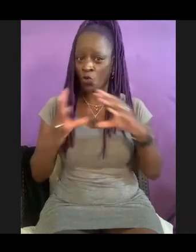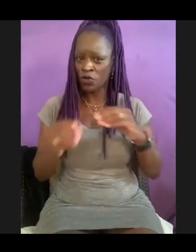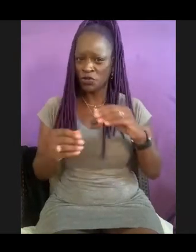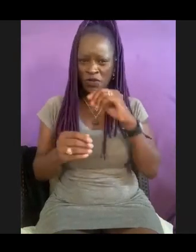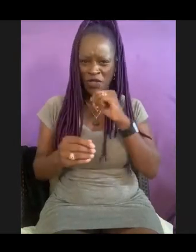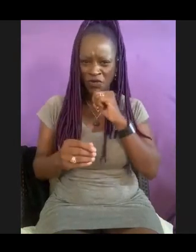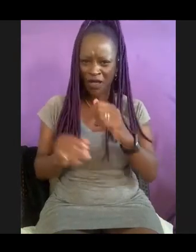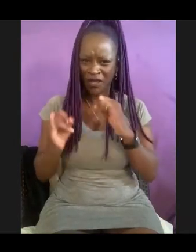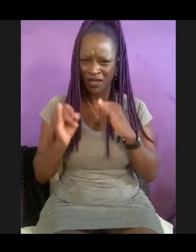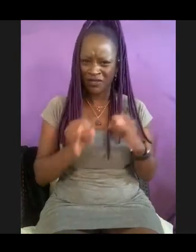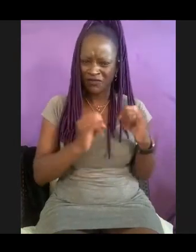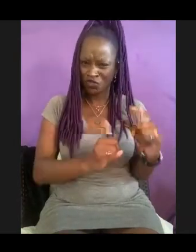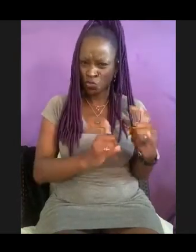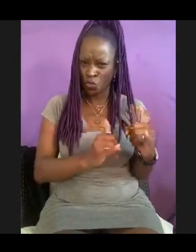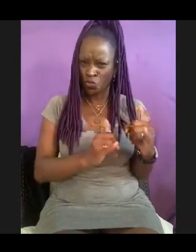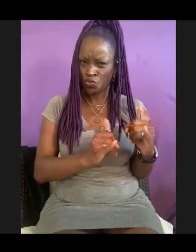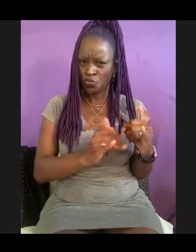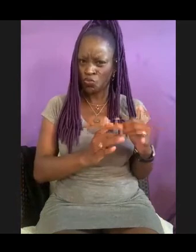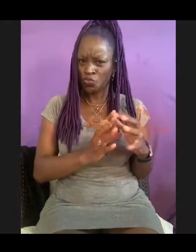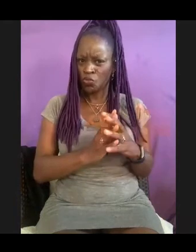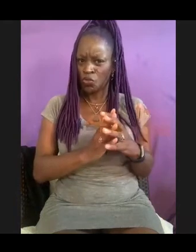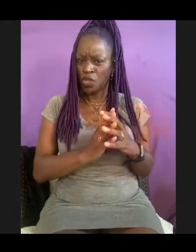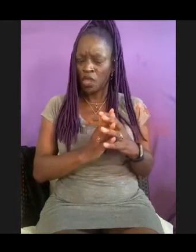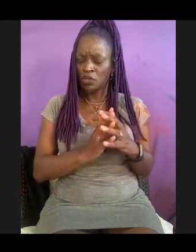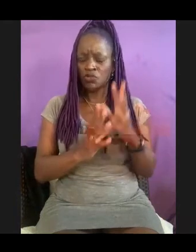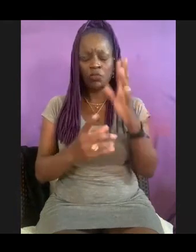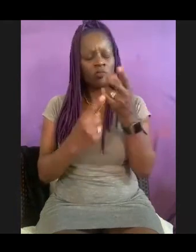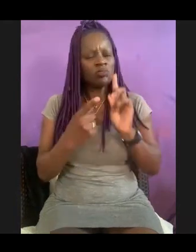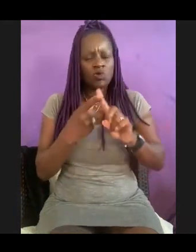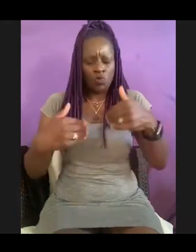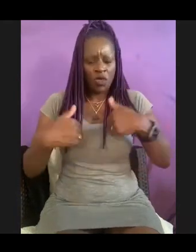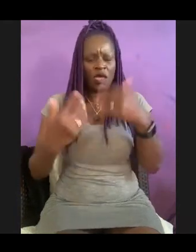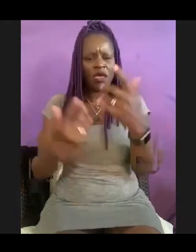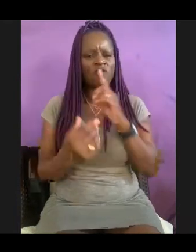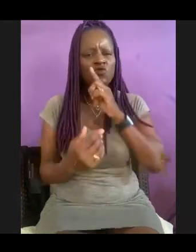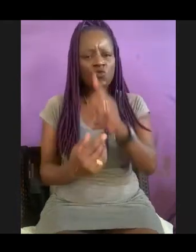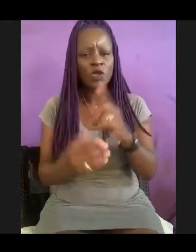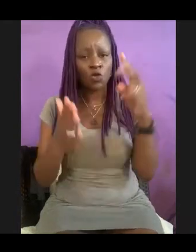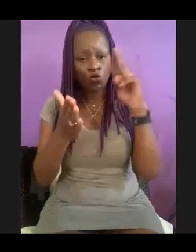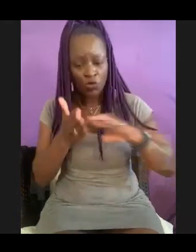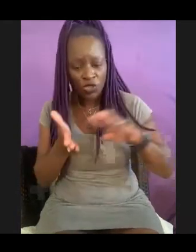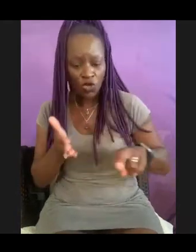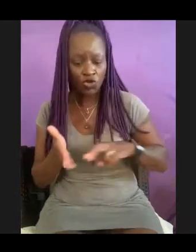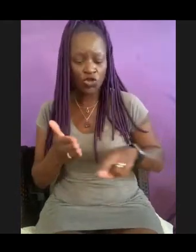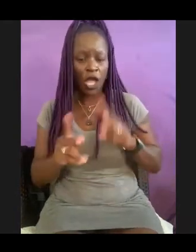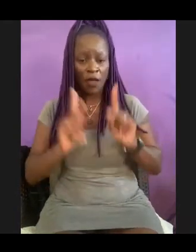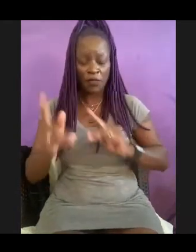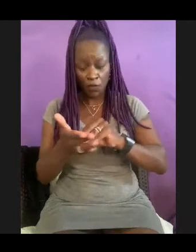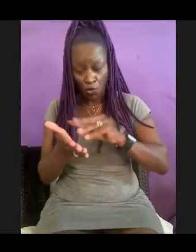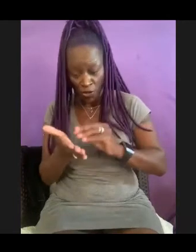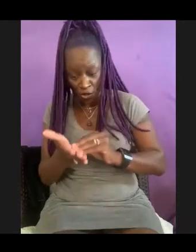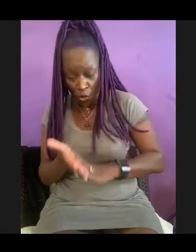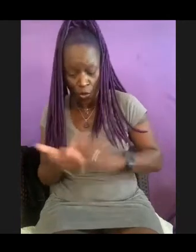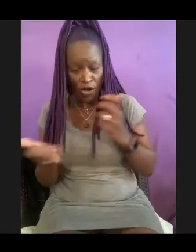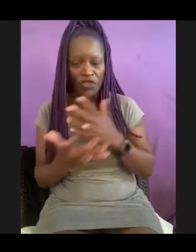Until there is real research and reporting of Black disabled people, we can only guess at the